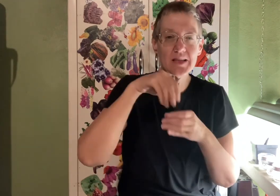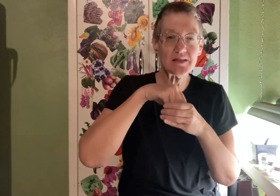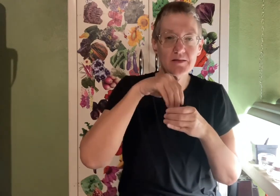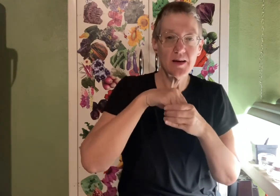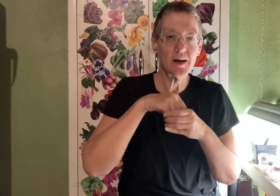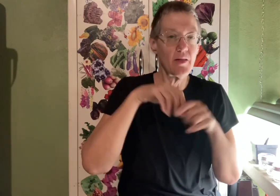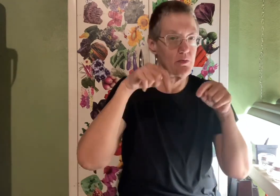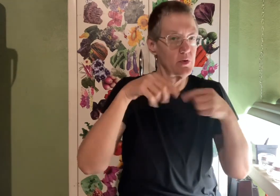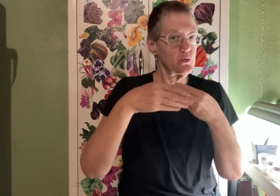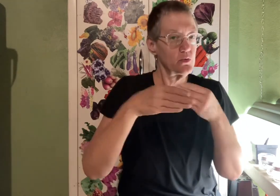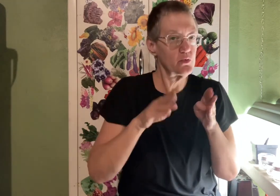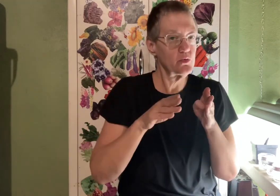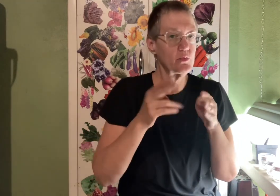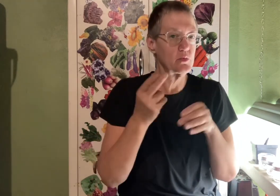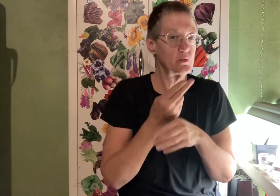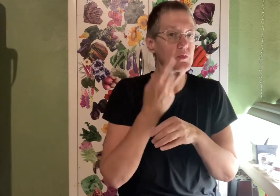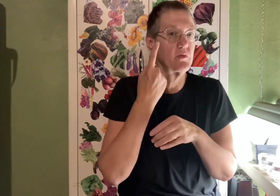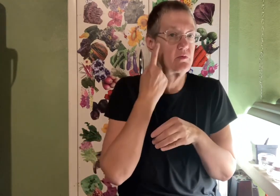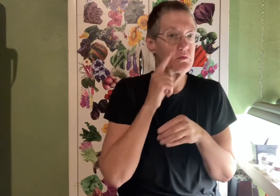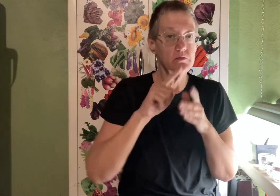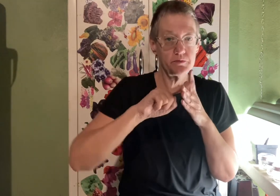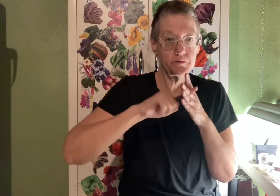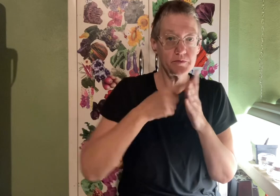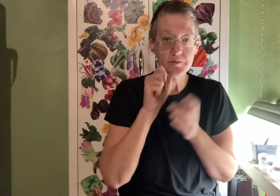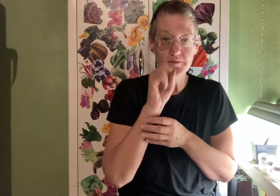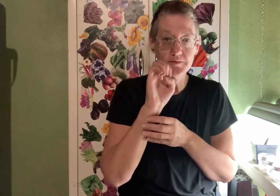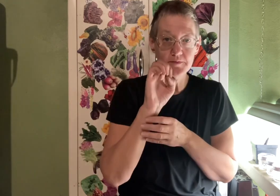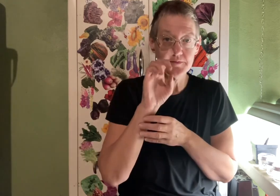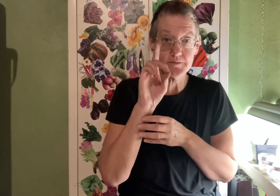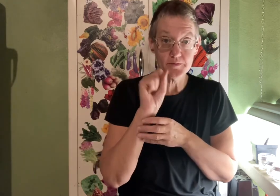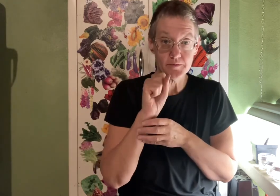So we're going to experiment inside